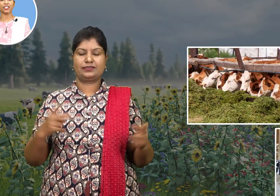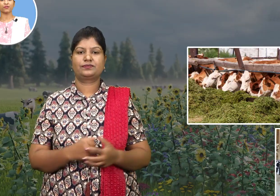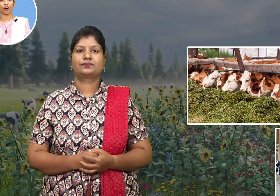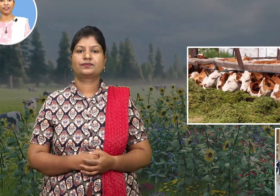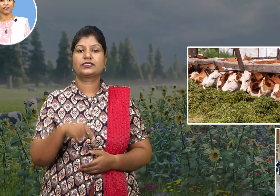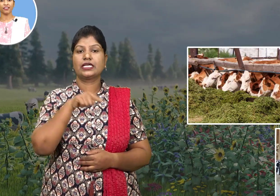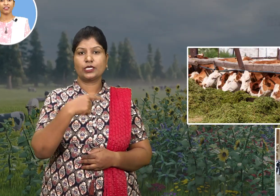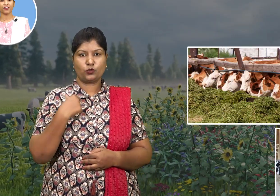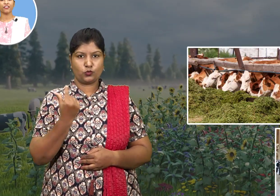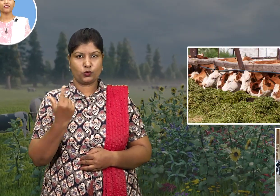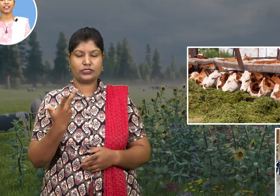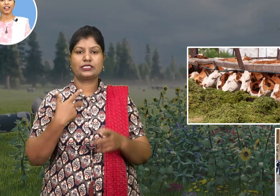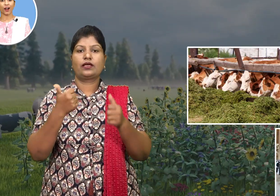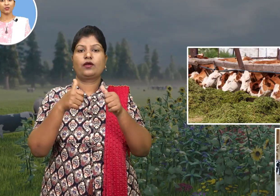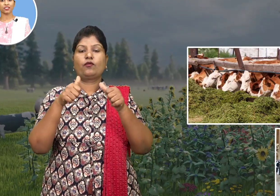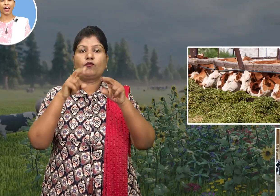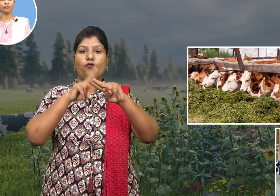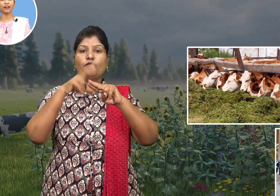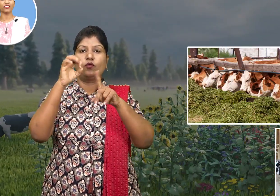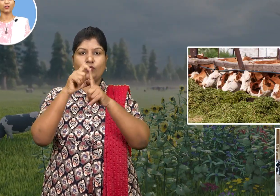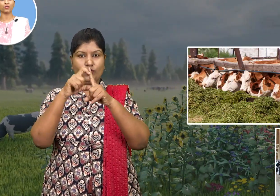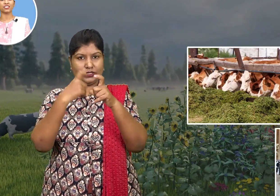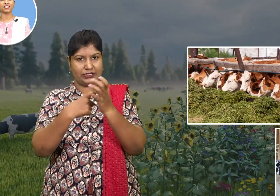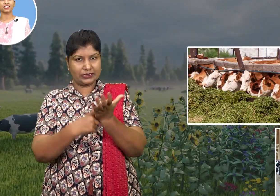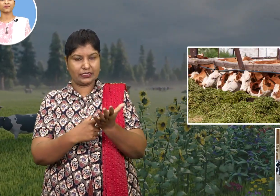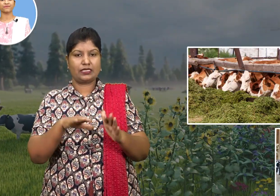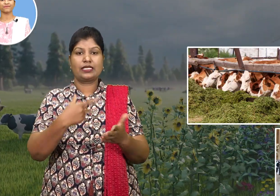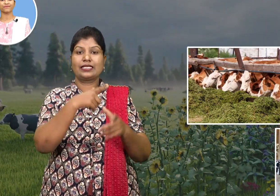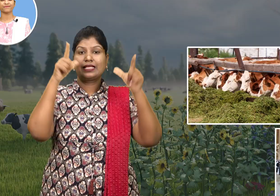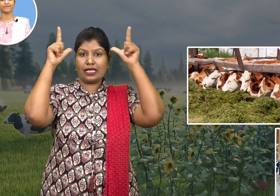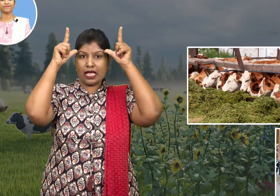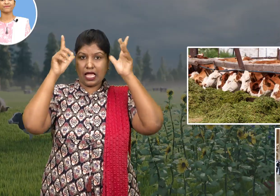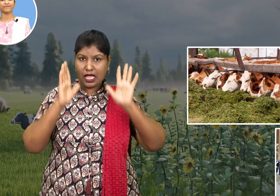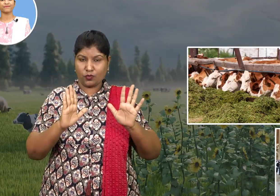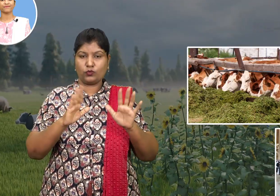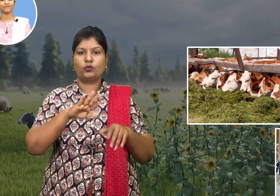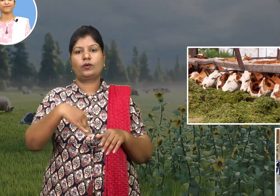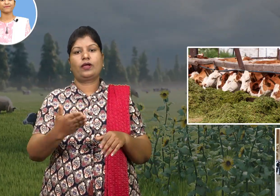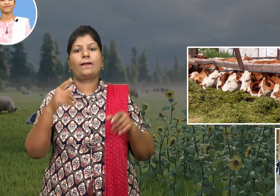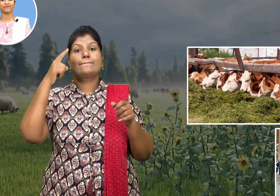used as fodder for cows and buffaloes.